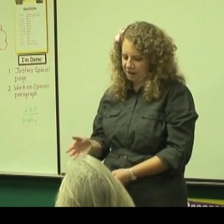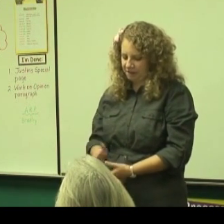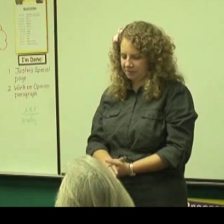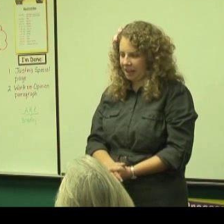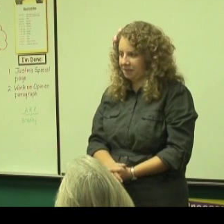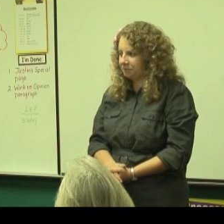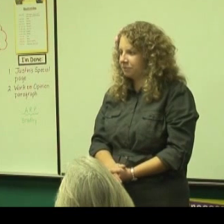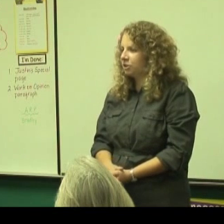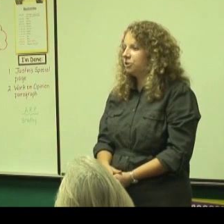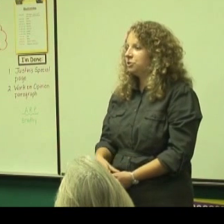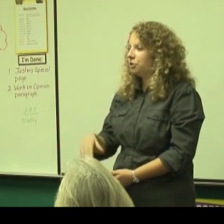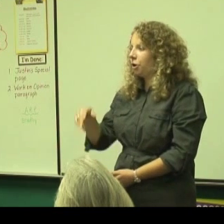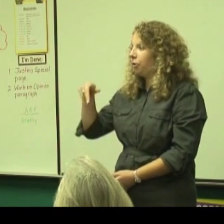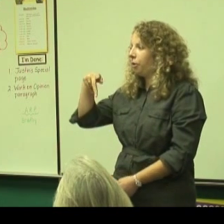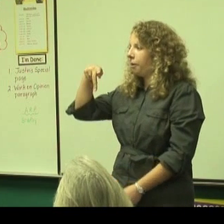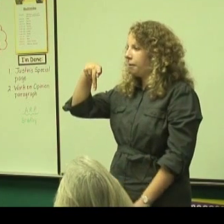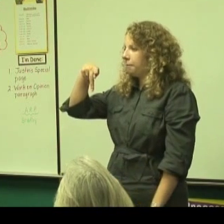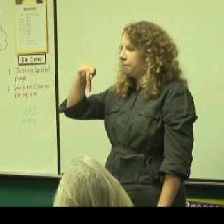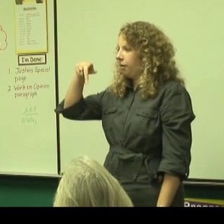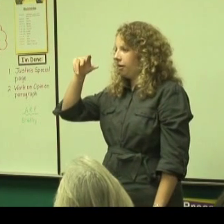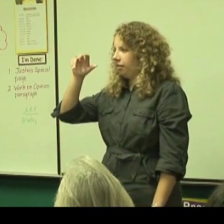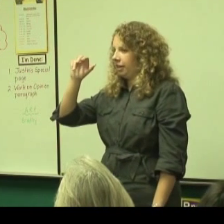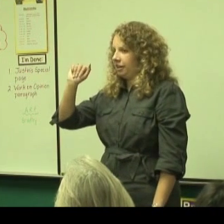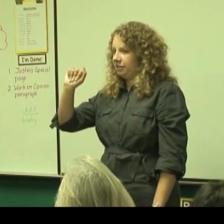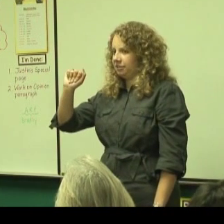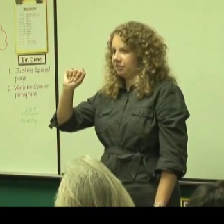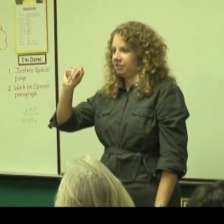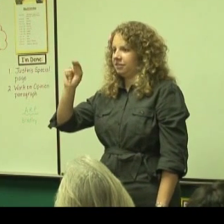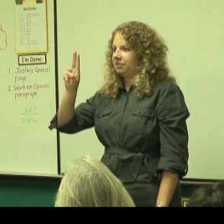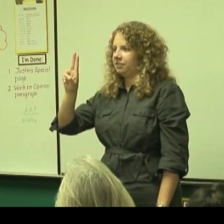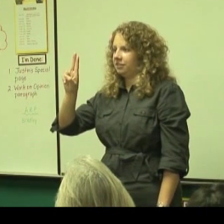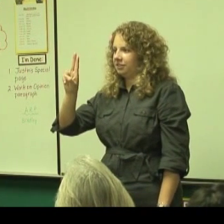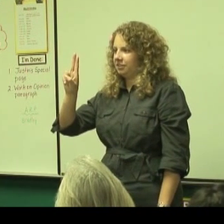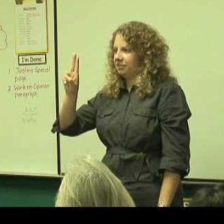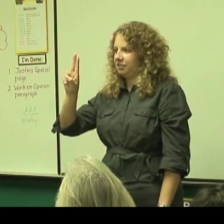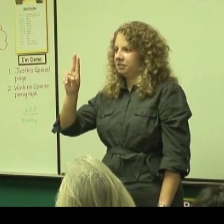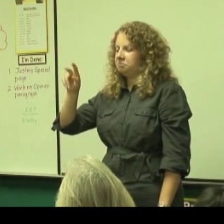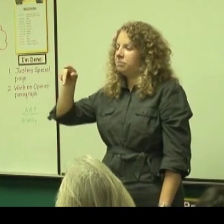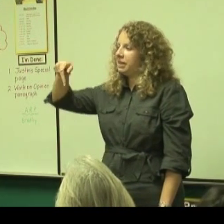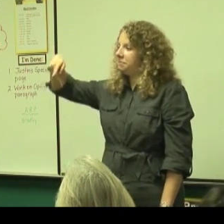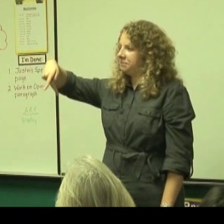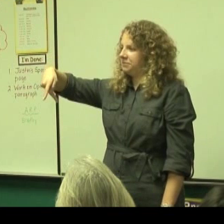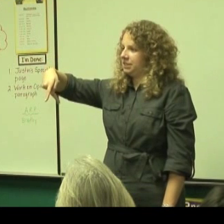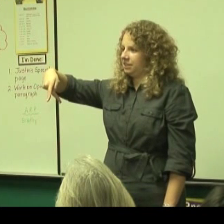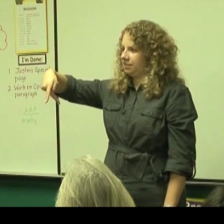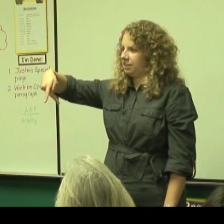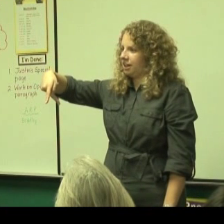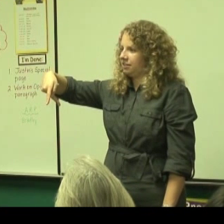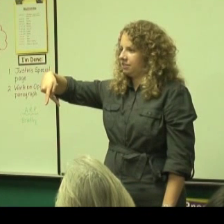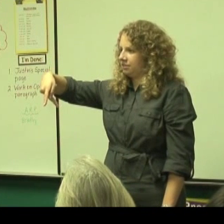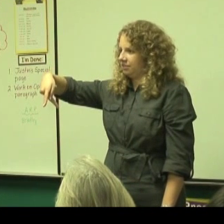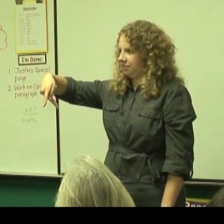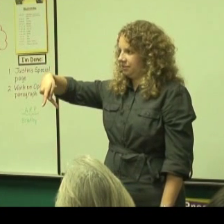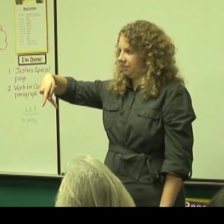friend. Okay? So Paula, P, they sound like that.